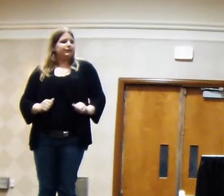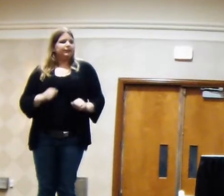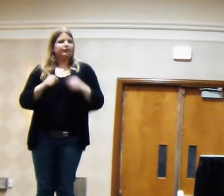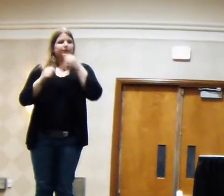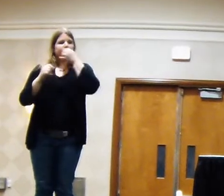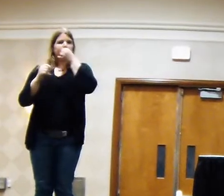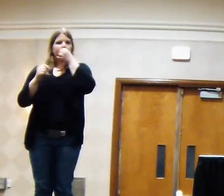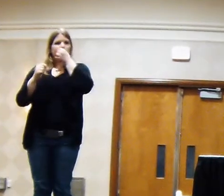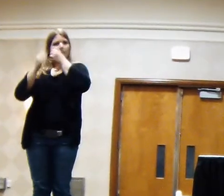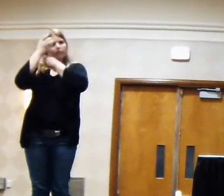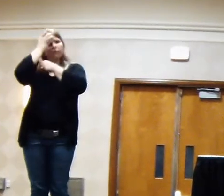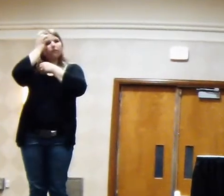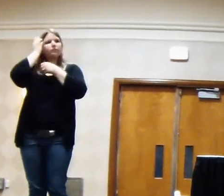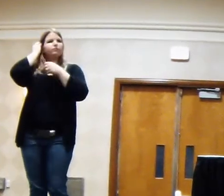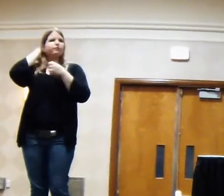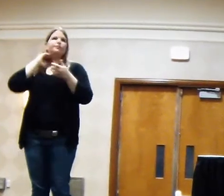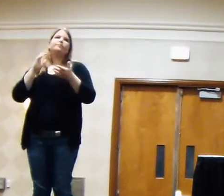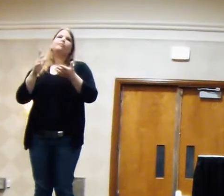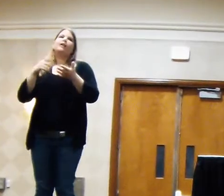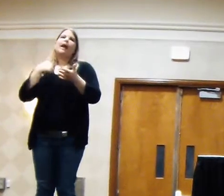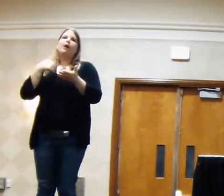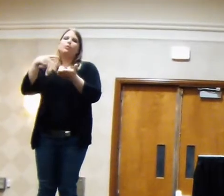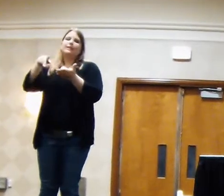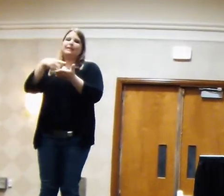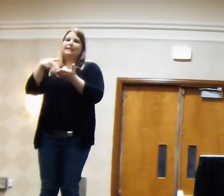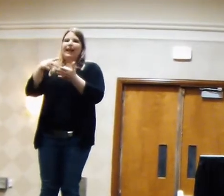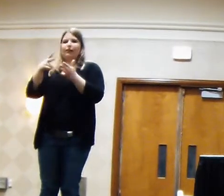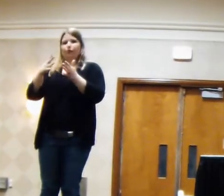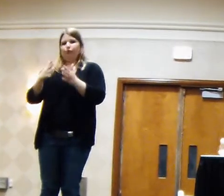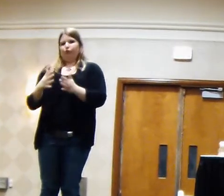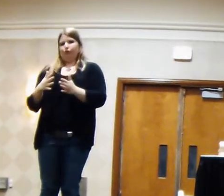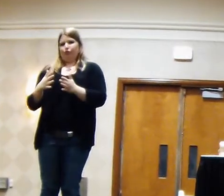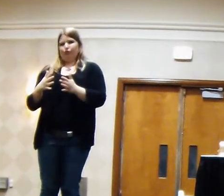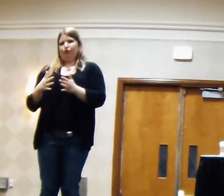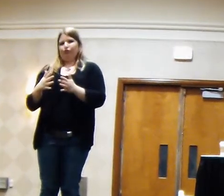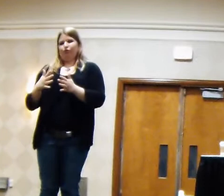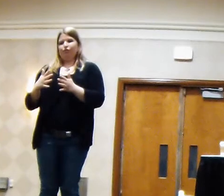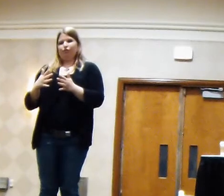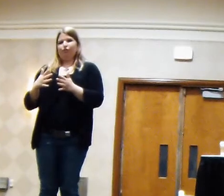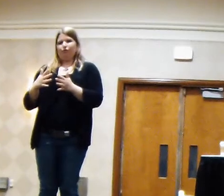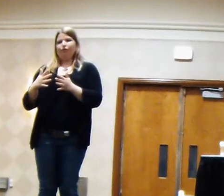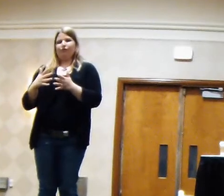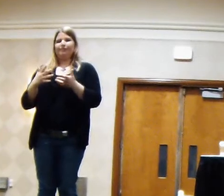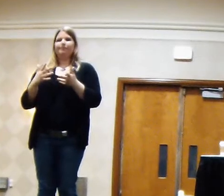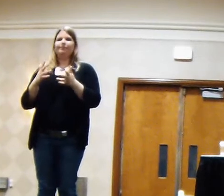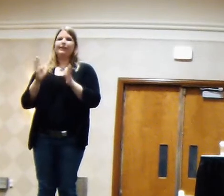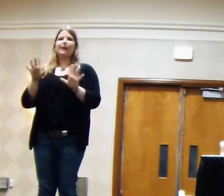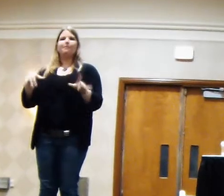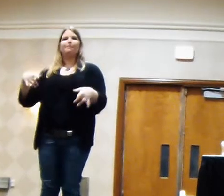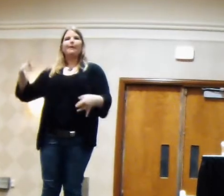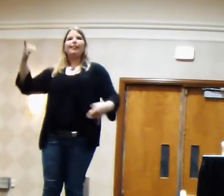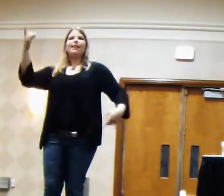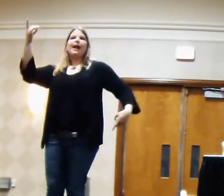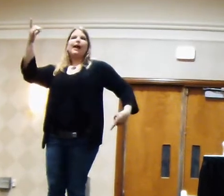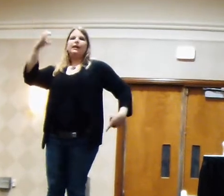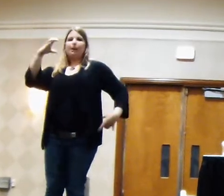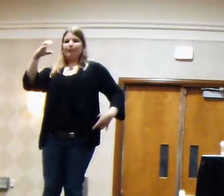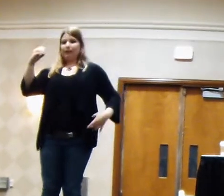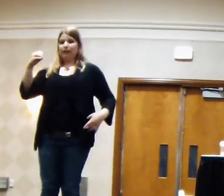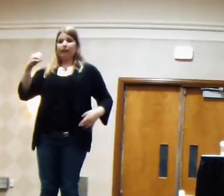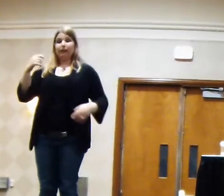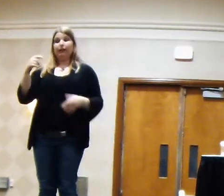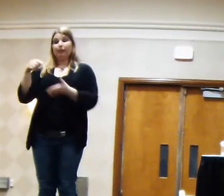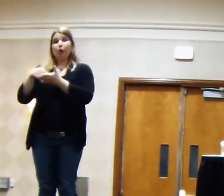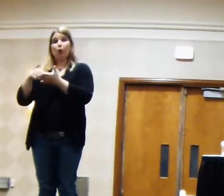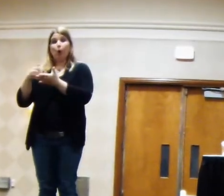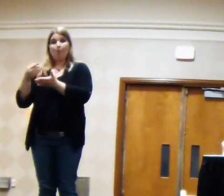was a dancer in a ballet company, and they owed a theater money. So they said, since you can't pay us back, you